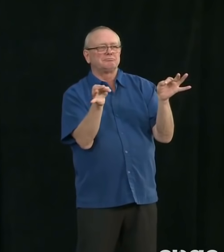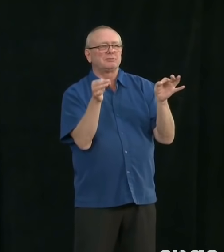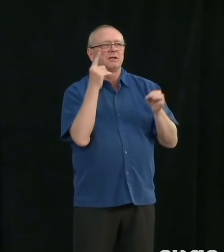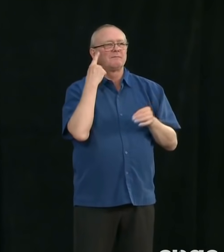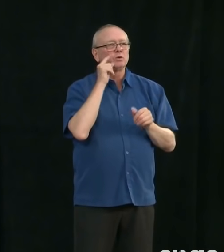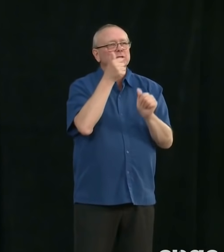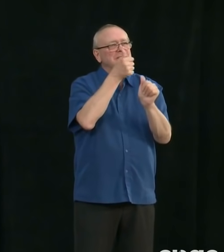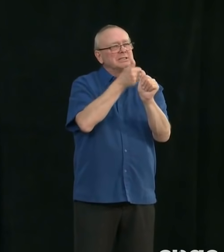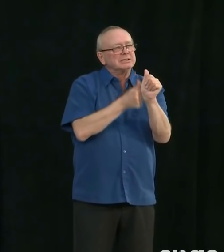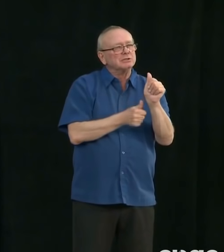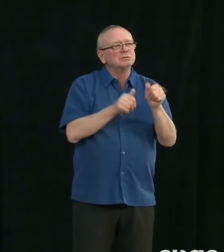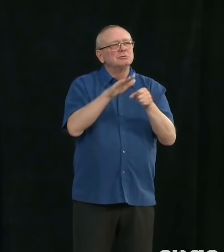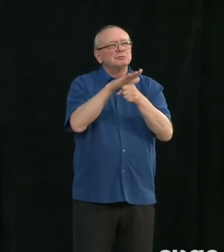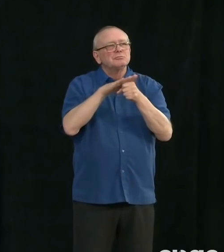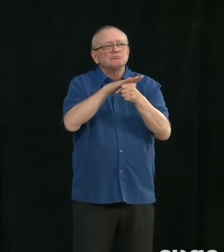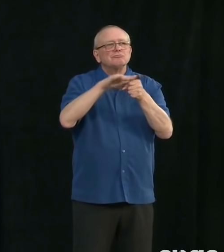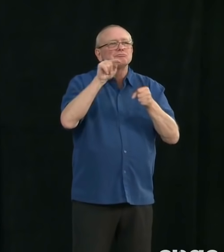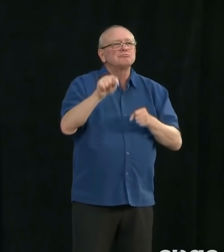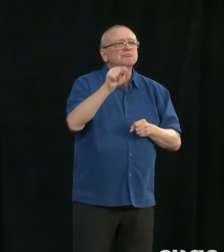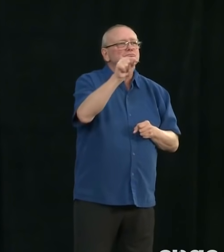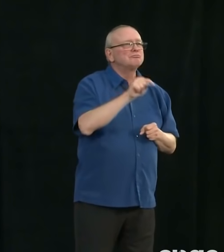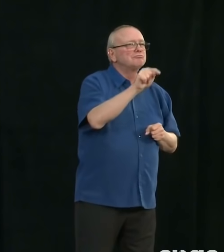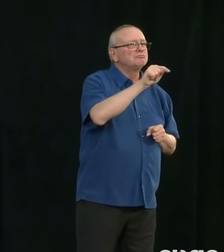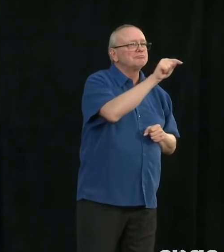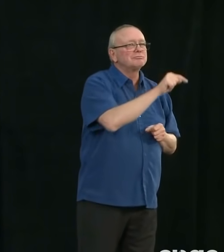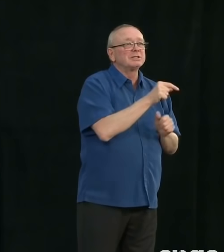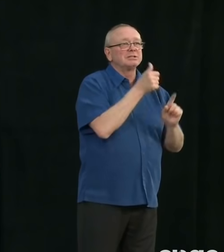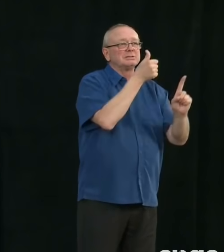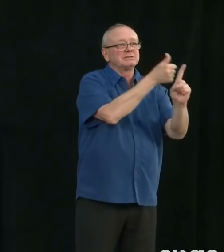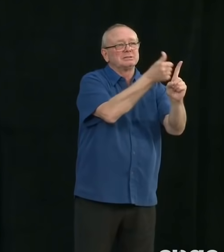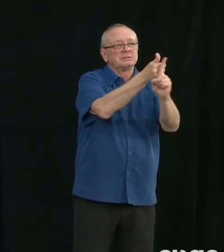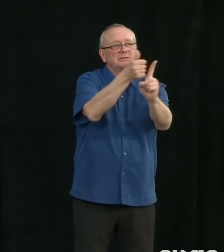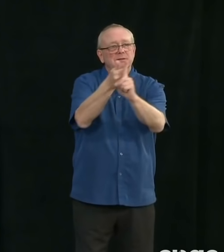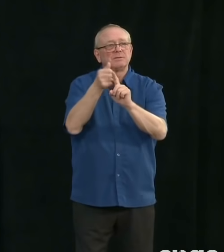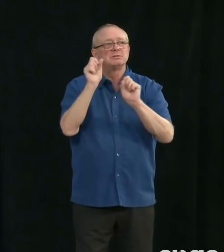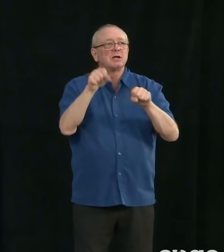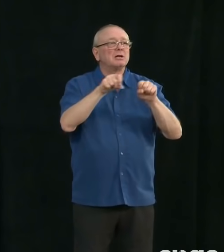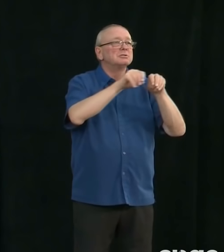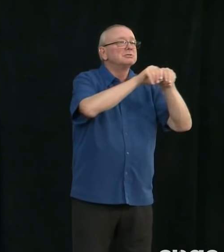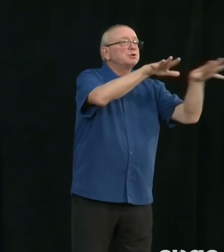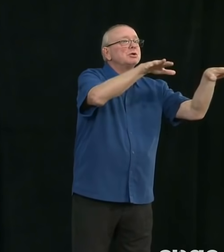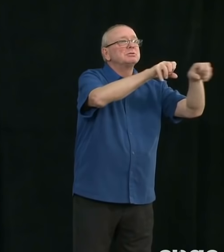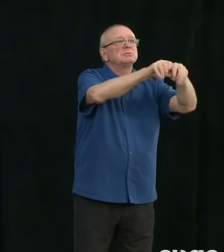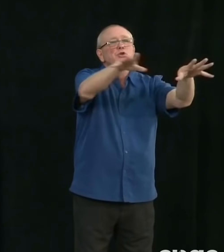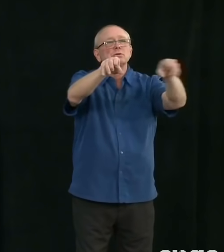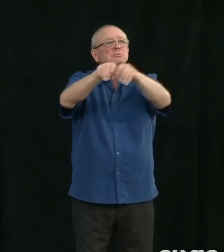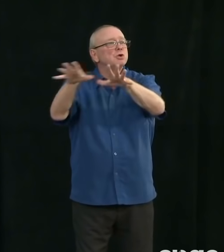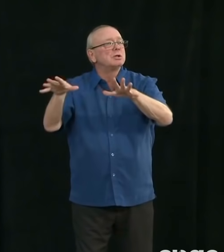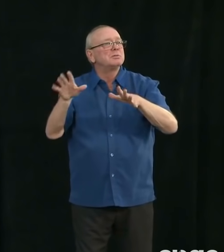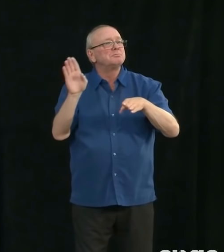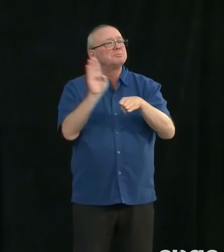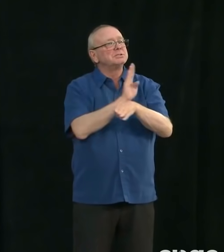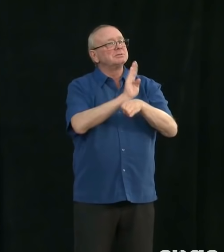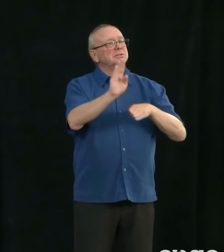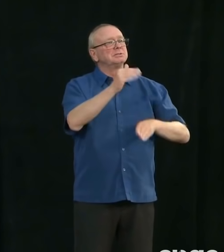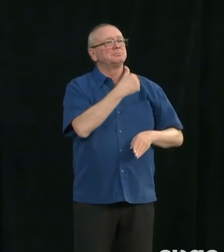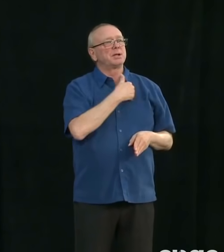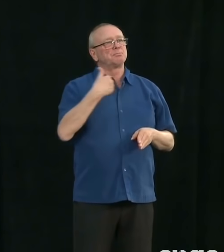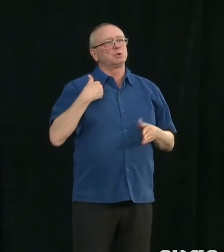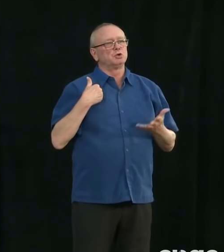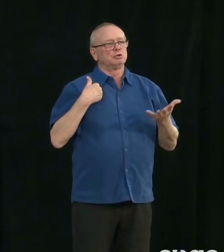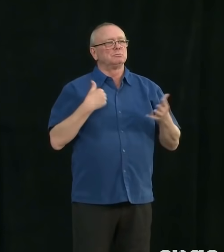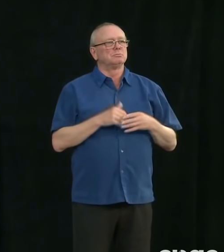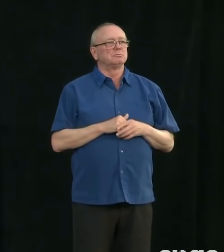then they can help disseminate that information to their members. And we really are wanting to make sure that businesses are aware that